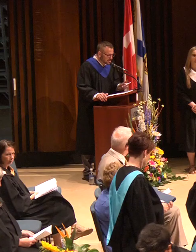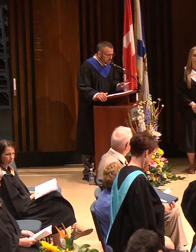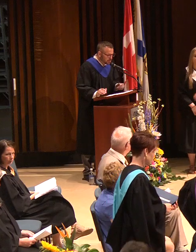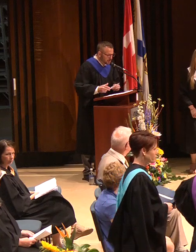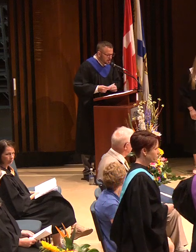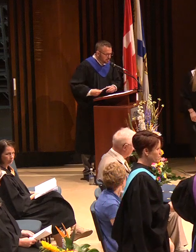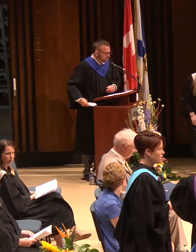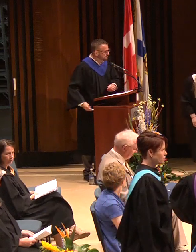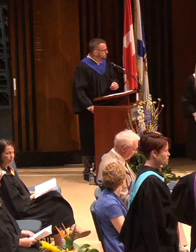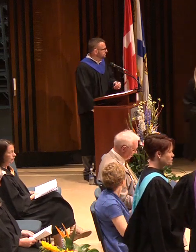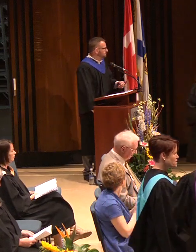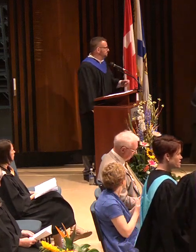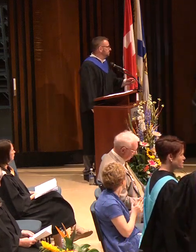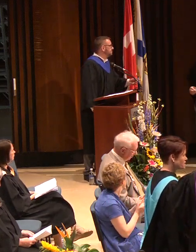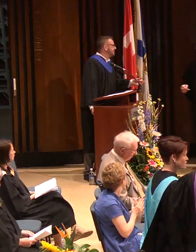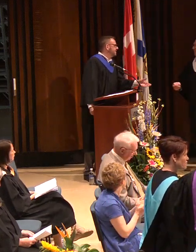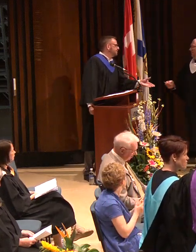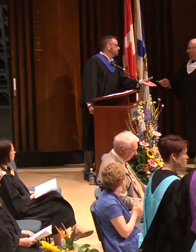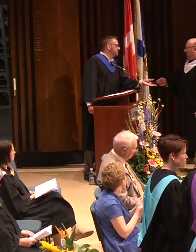Kristen Doyle.